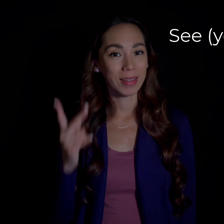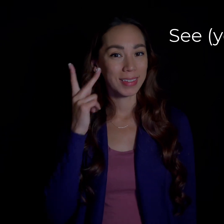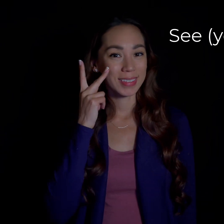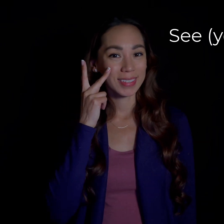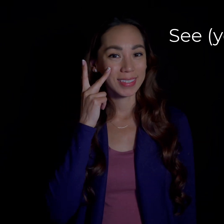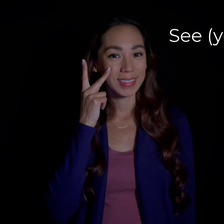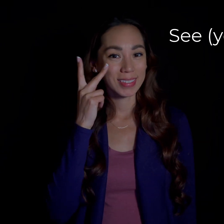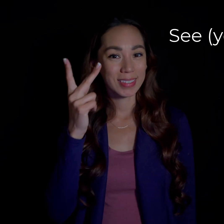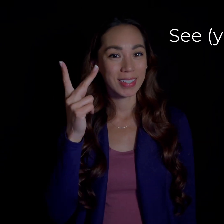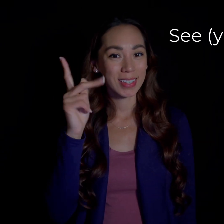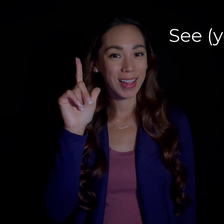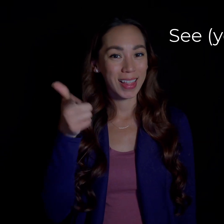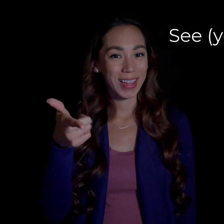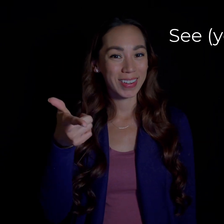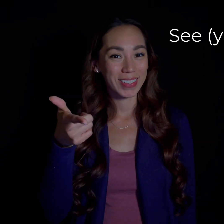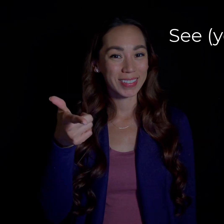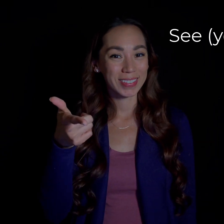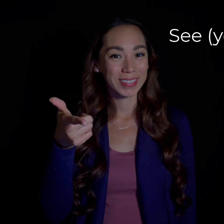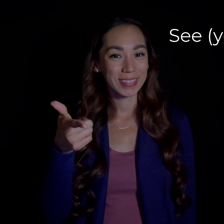See you later.